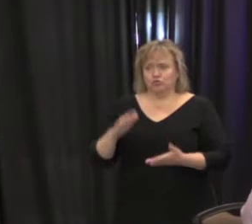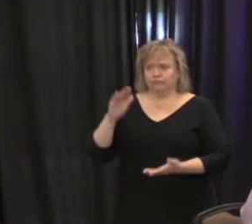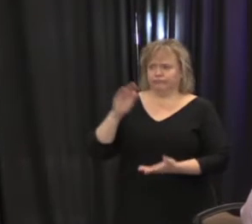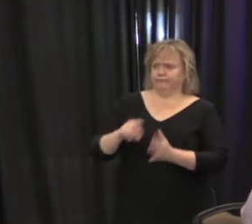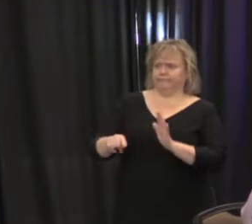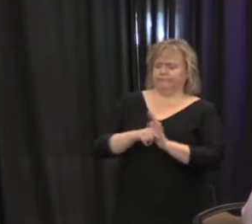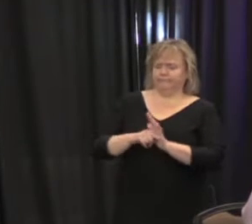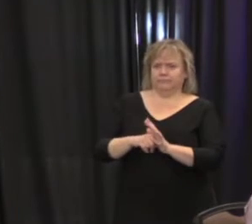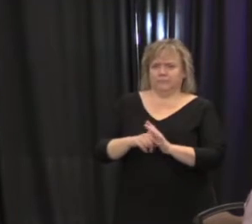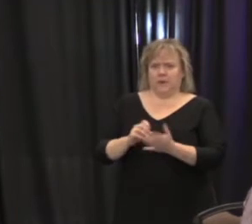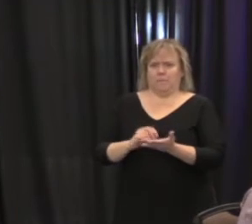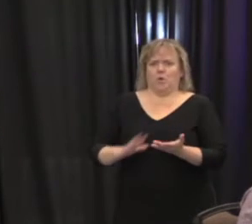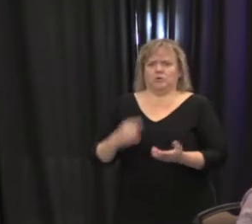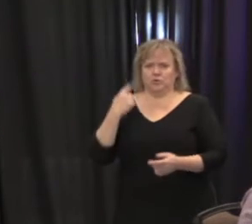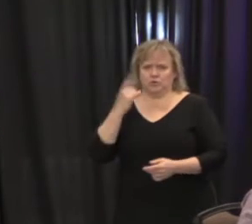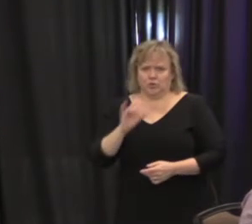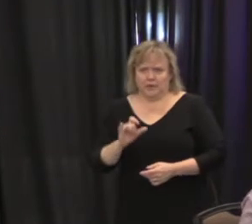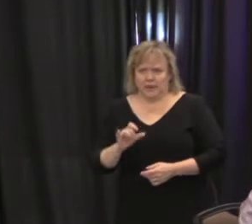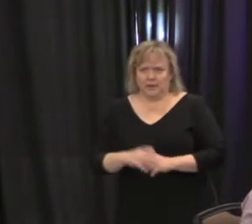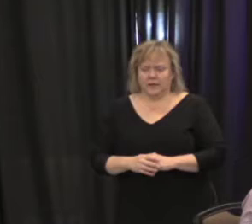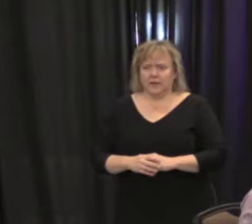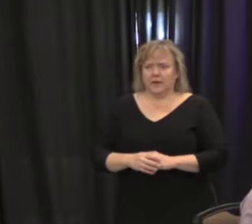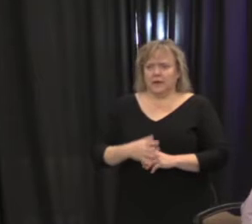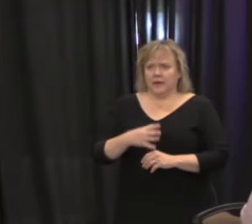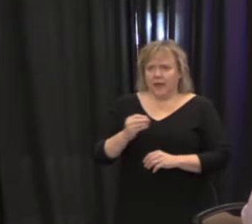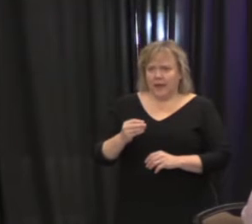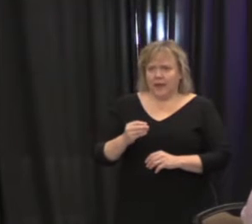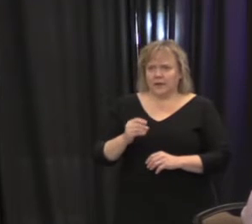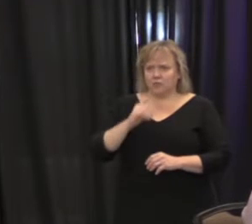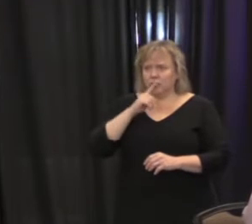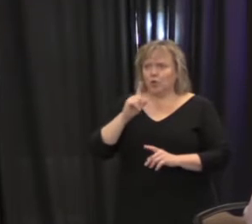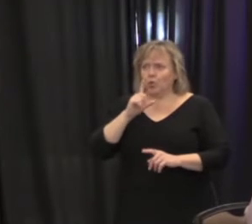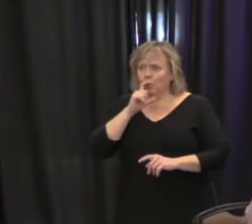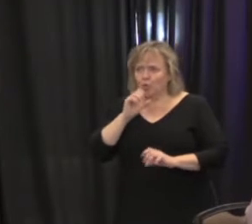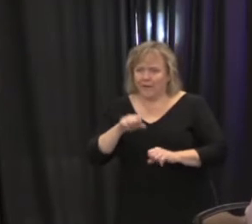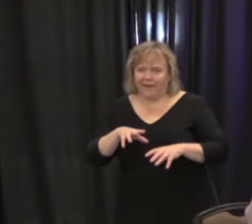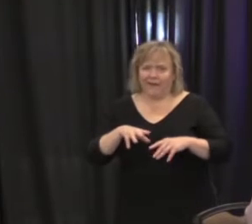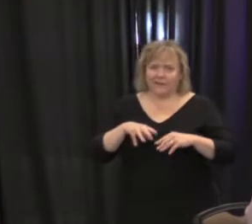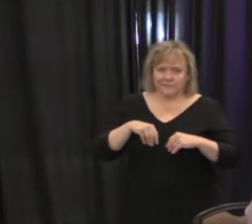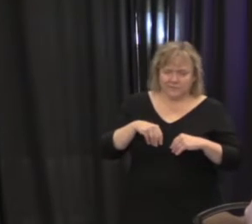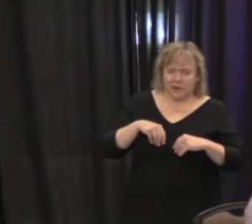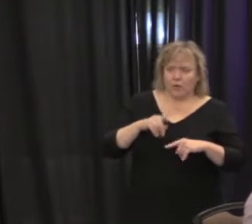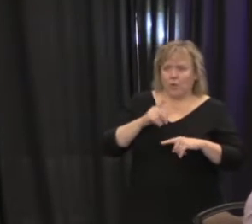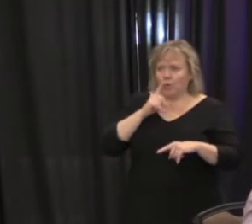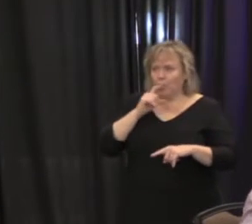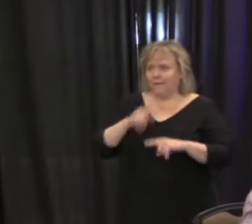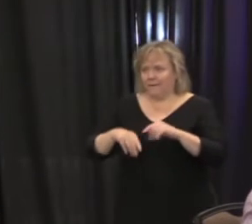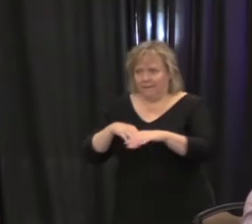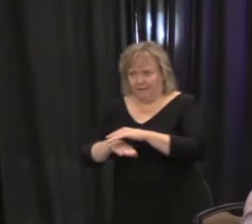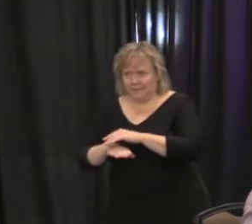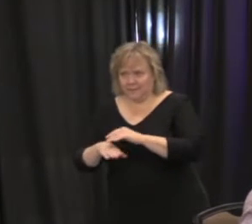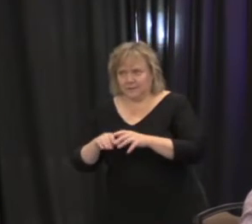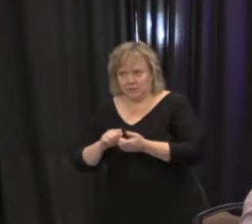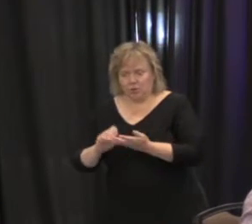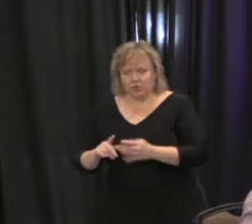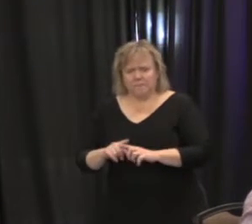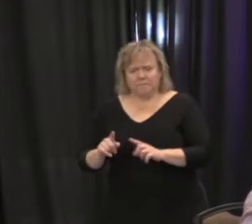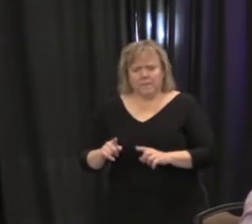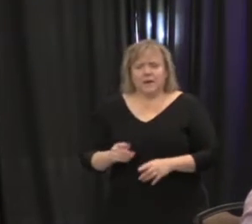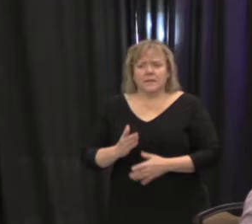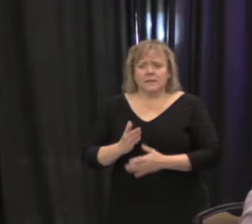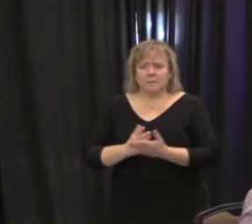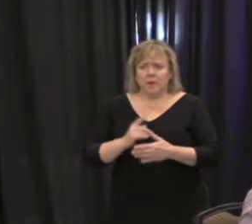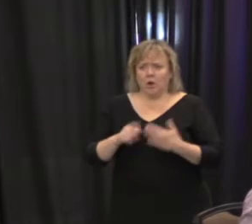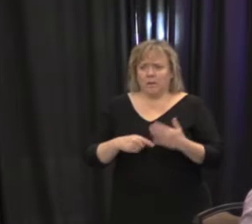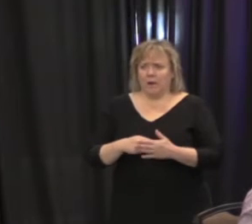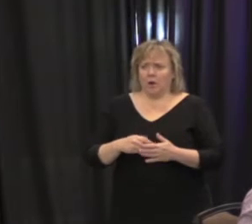like, and who actually receives abortions, who can receive abortions. And to the part about what